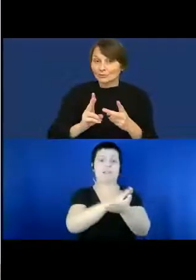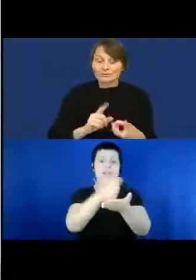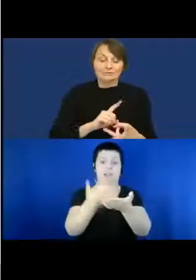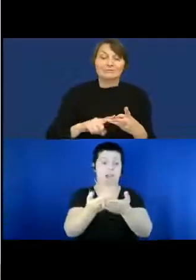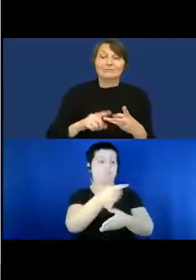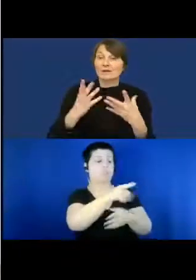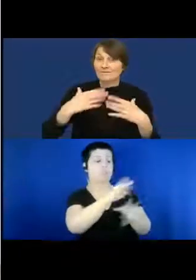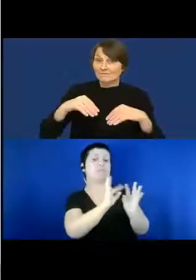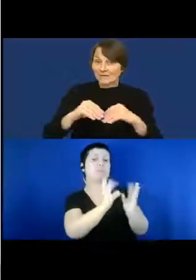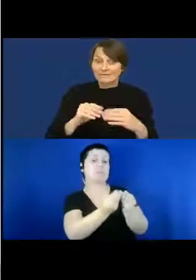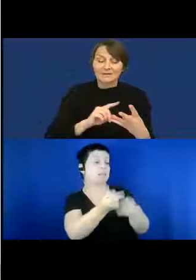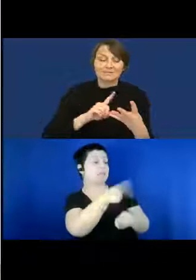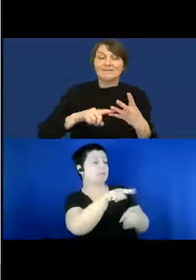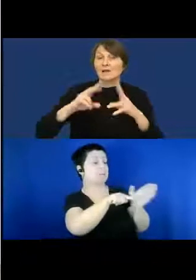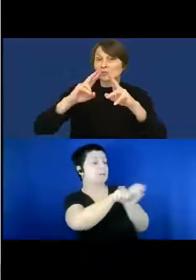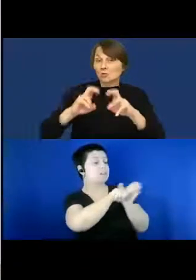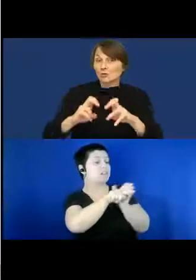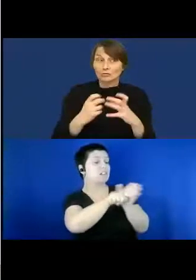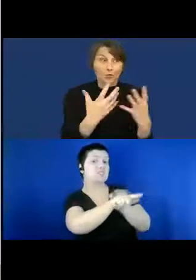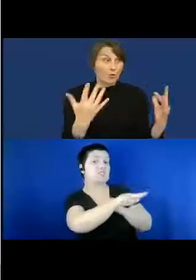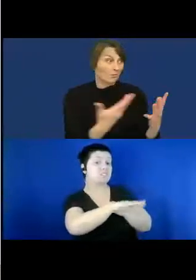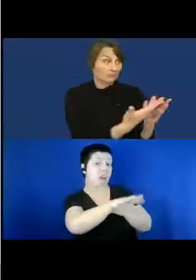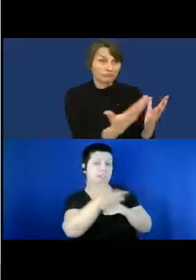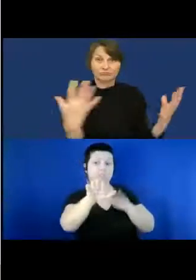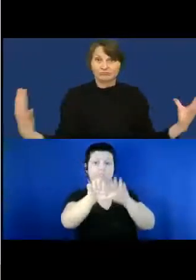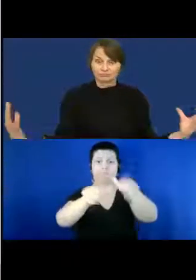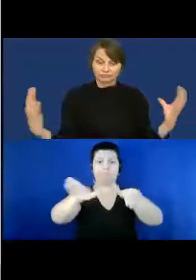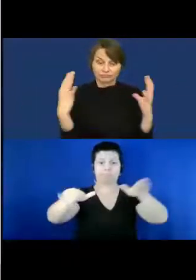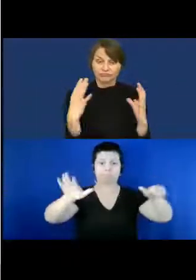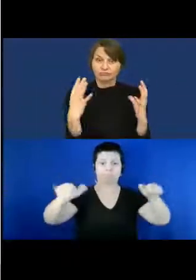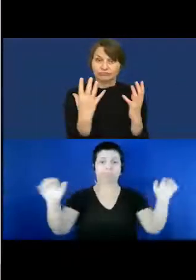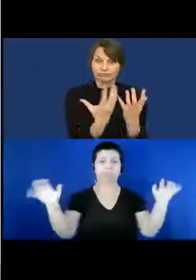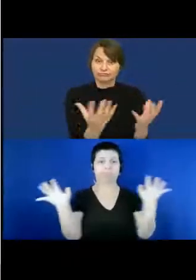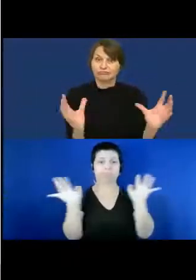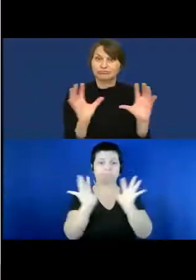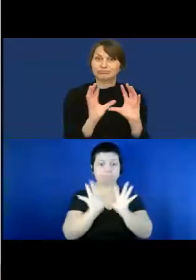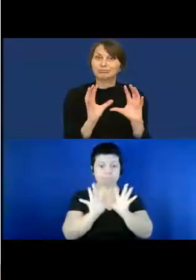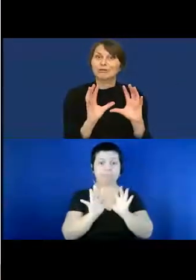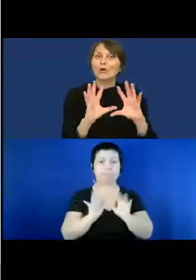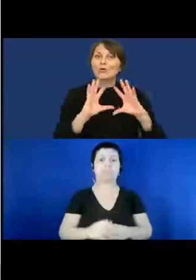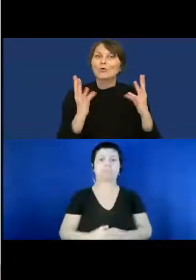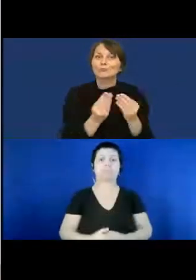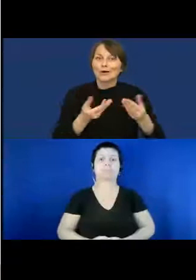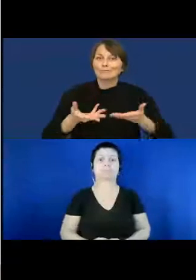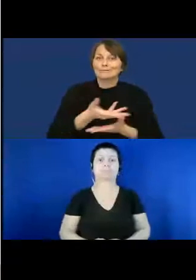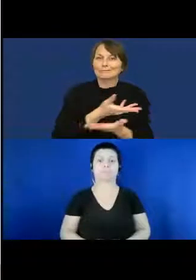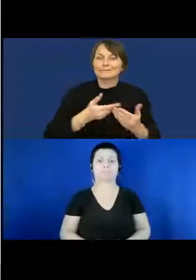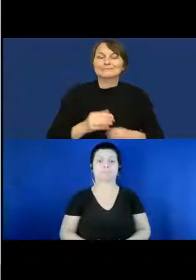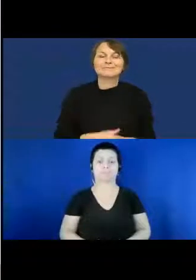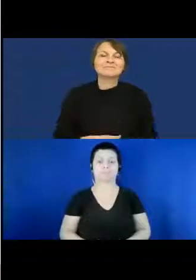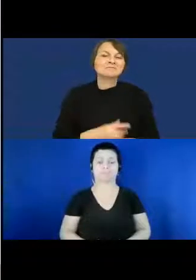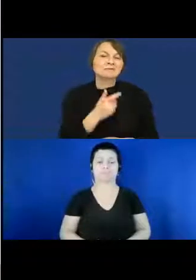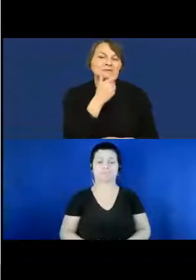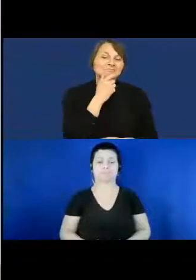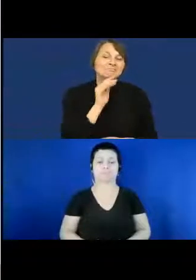and researchers interested in the area. And some of the questions we were interested to know